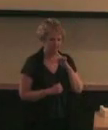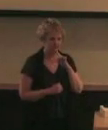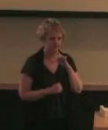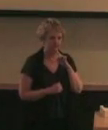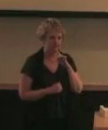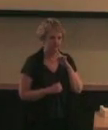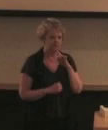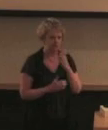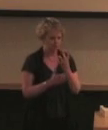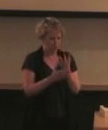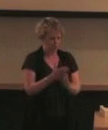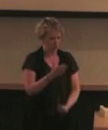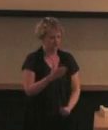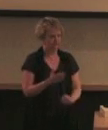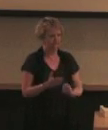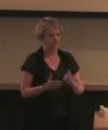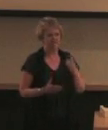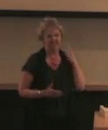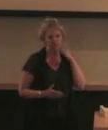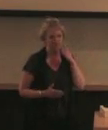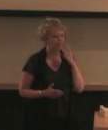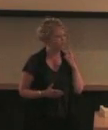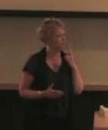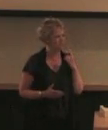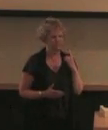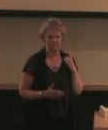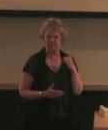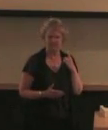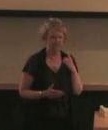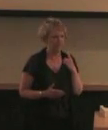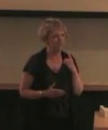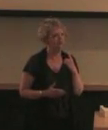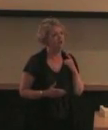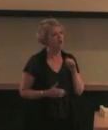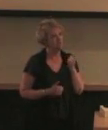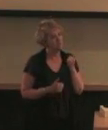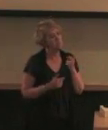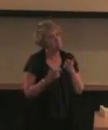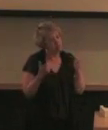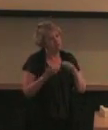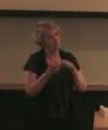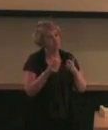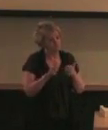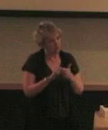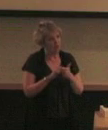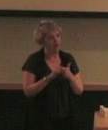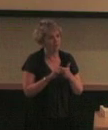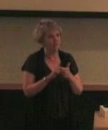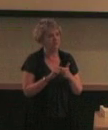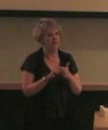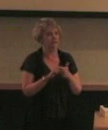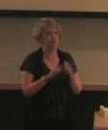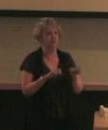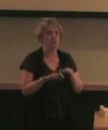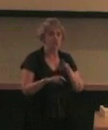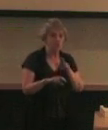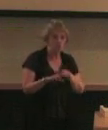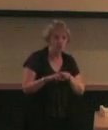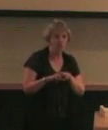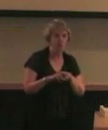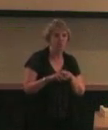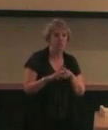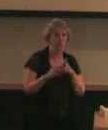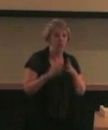a loss of hearing, another myth. The biggest problem with deafness is being cut off from the normal means of developing